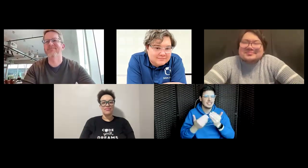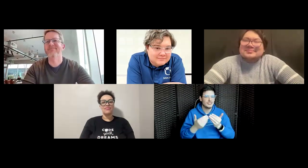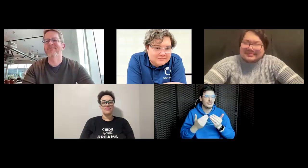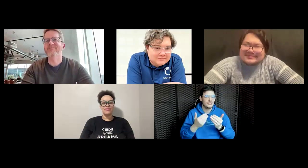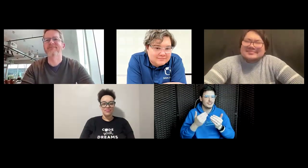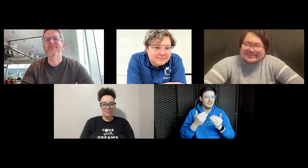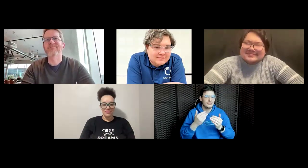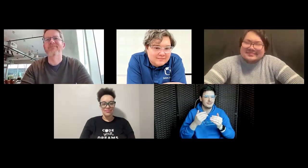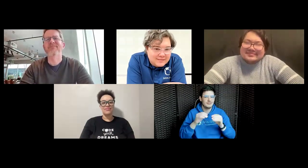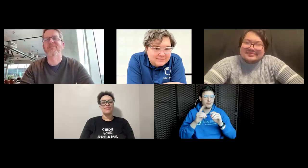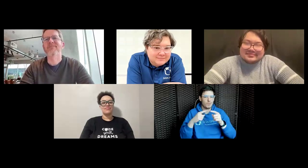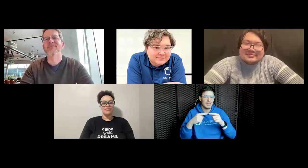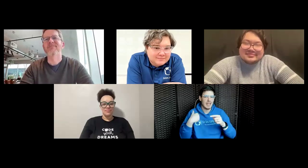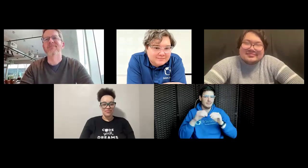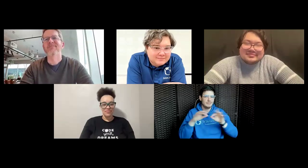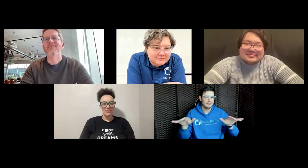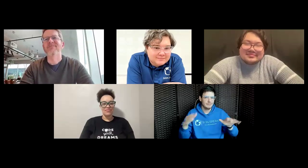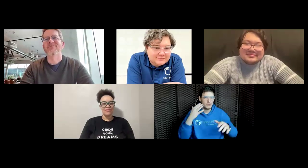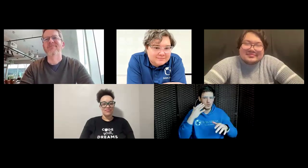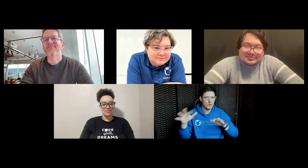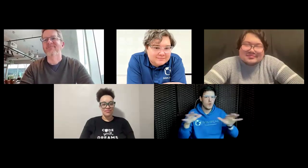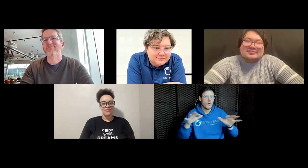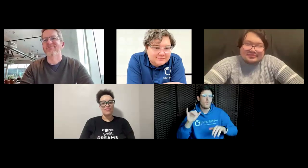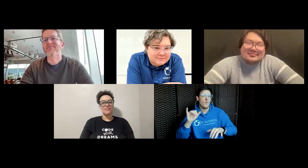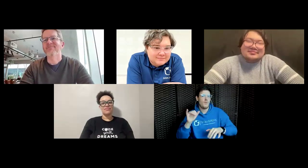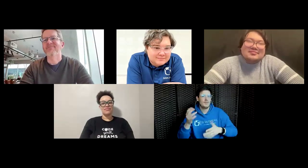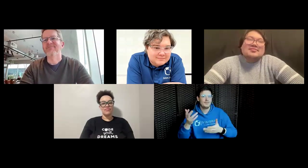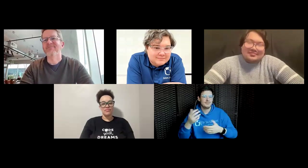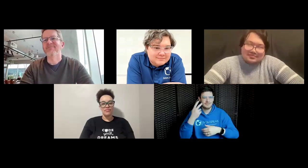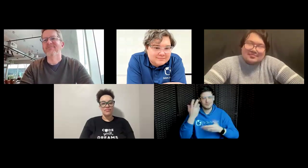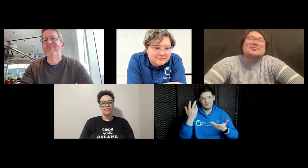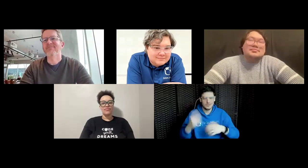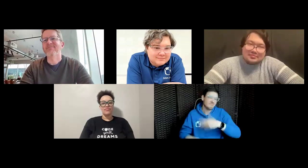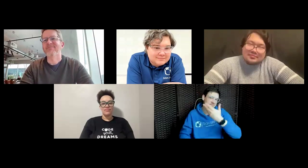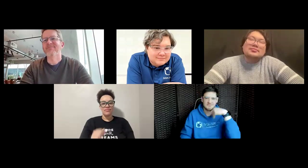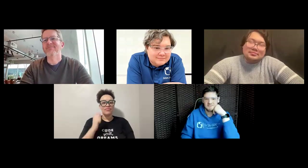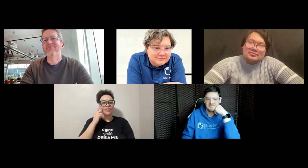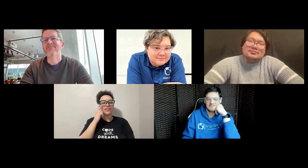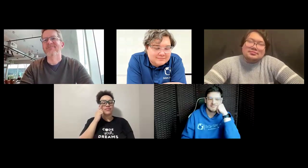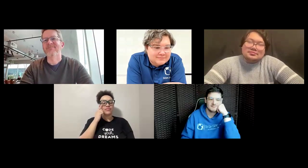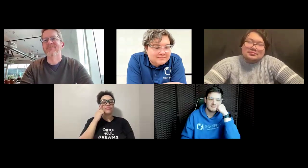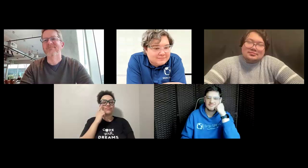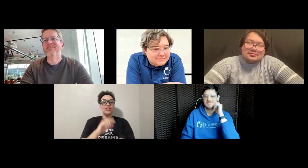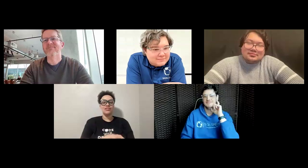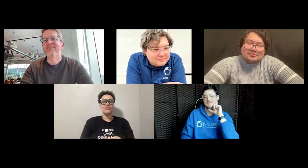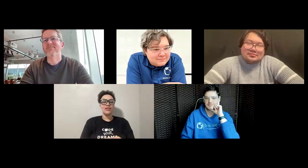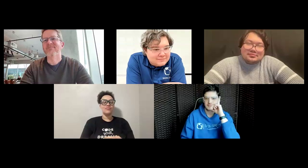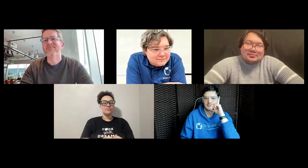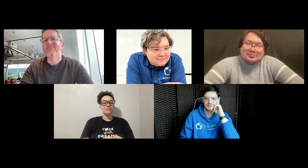take up new technology easier as well for people to adapt to that faster as they see the prevalence of it increase. I would add that as well.